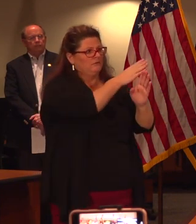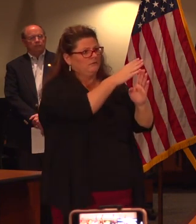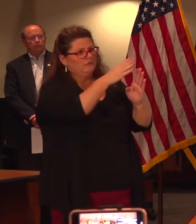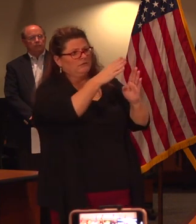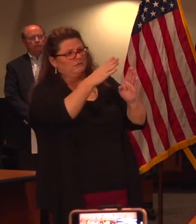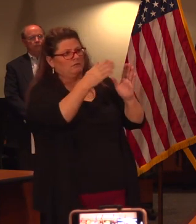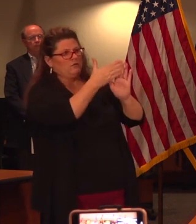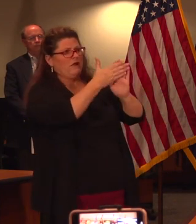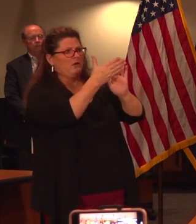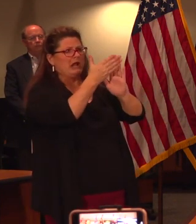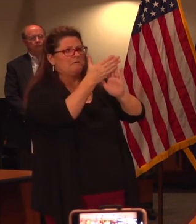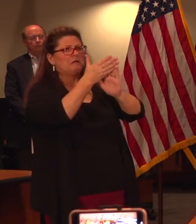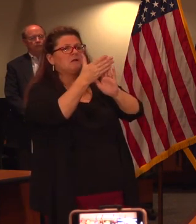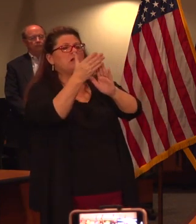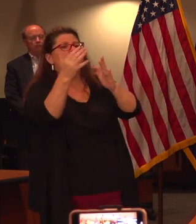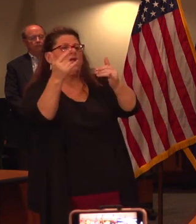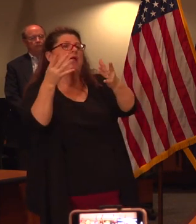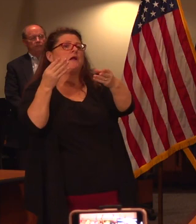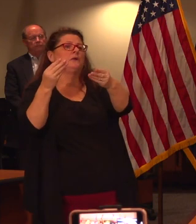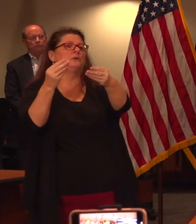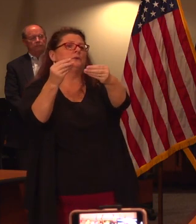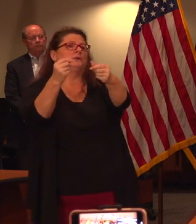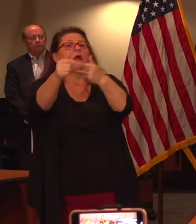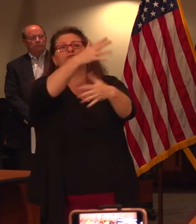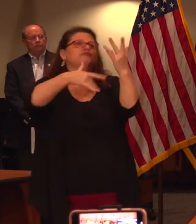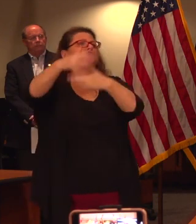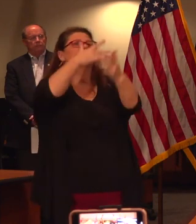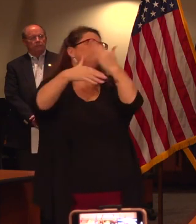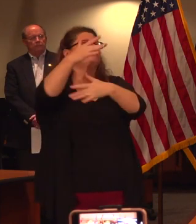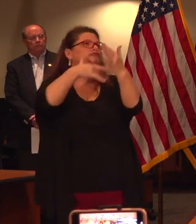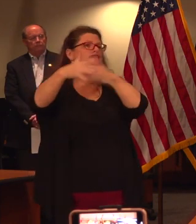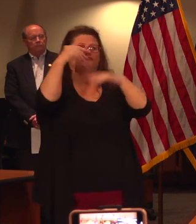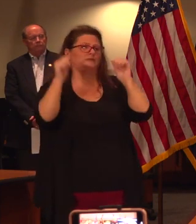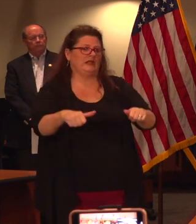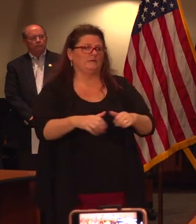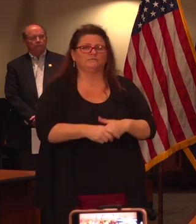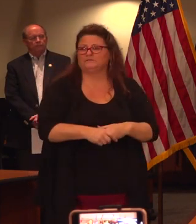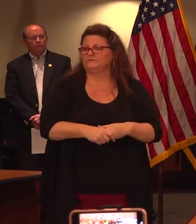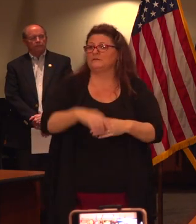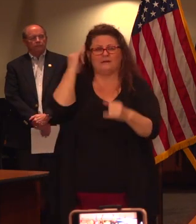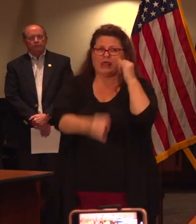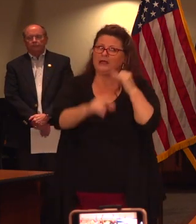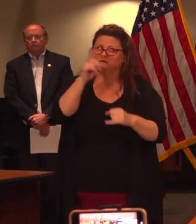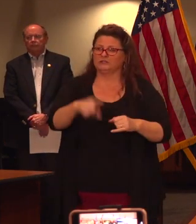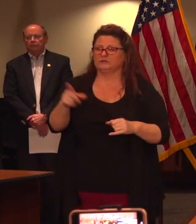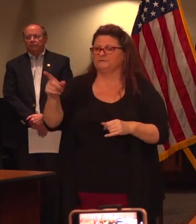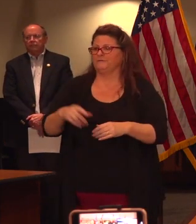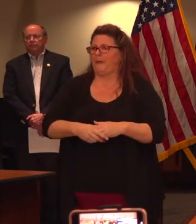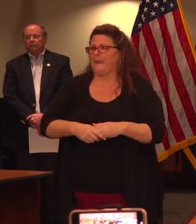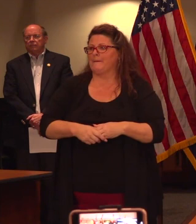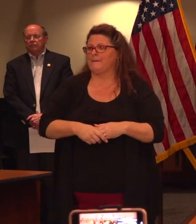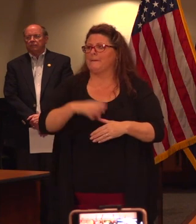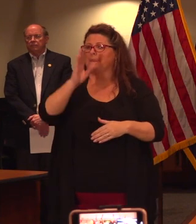we want to get back to normal and get moving as soon as we possibly can. Last question. How do you think DEW